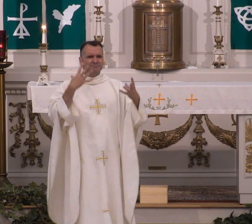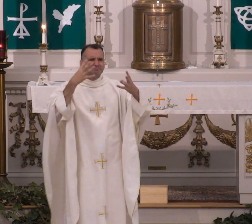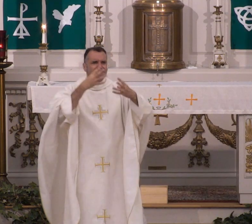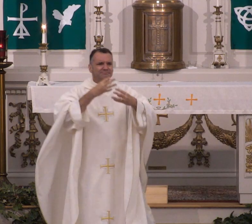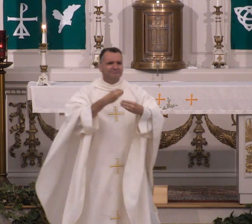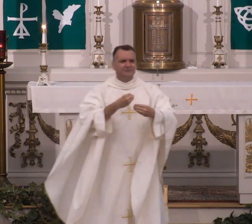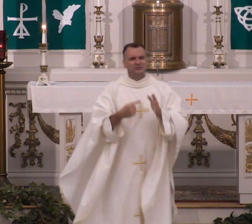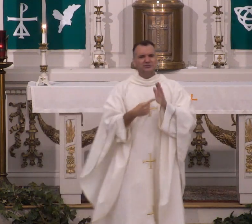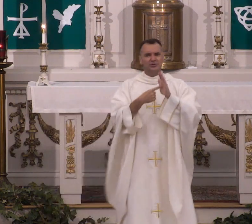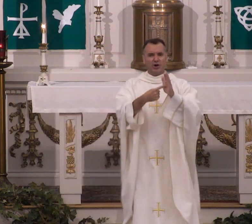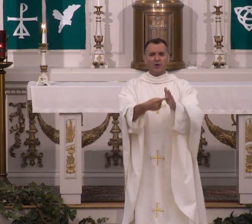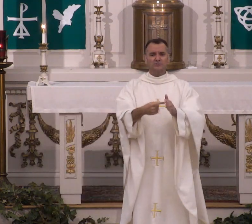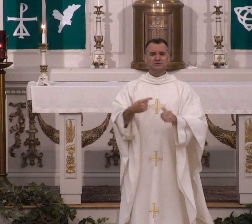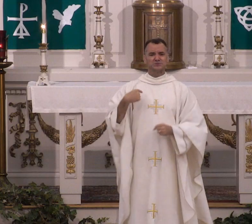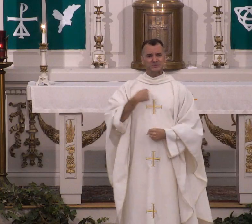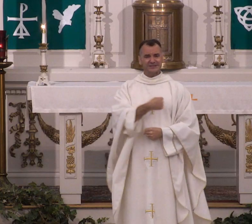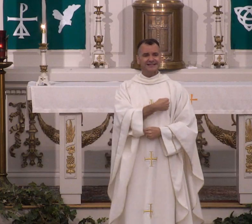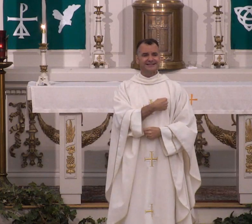And God added years to his life.